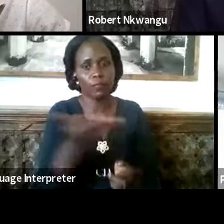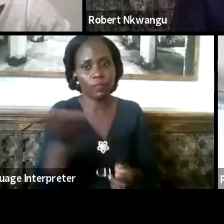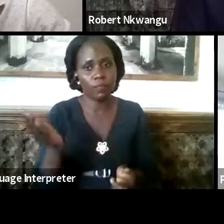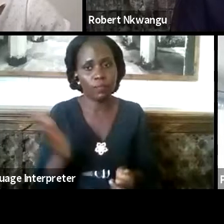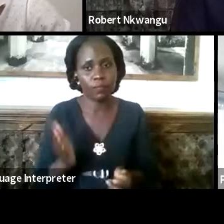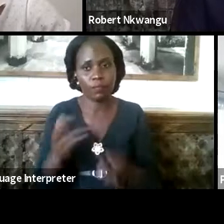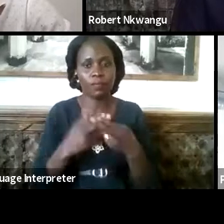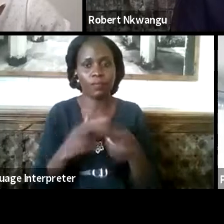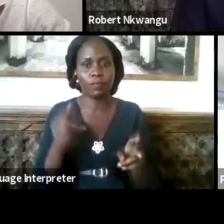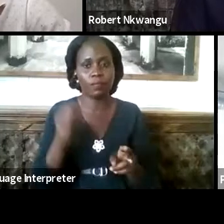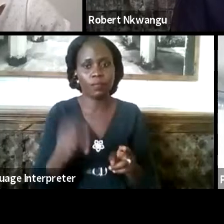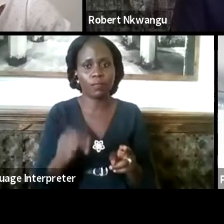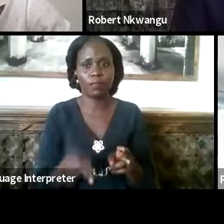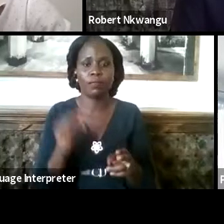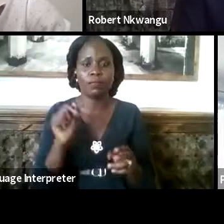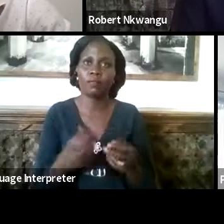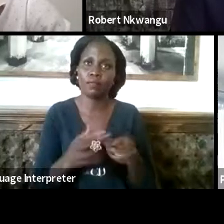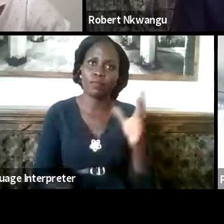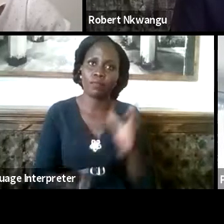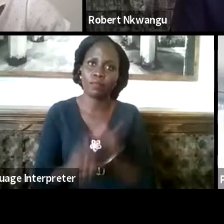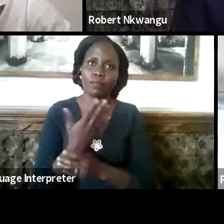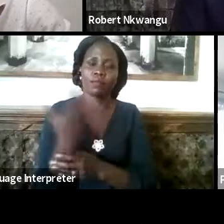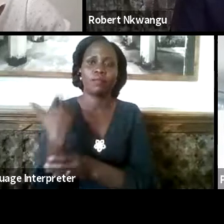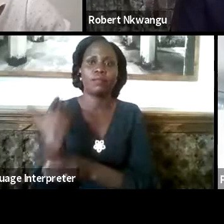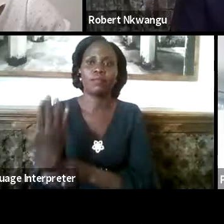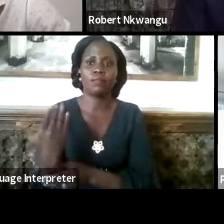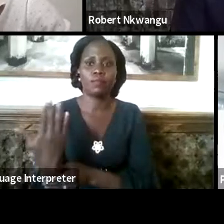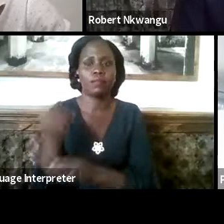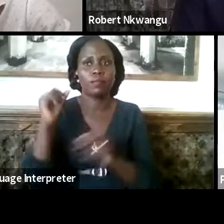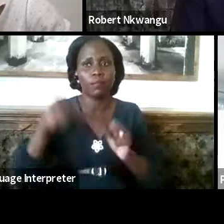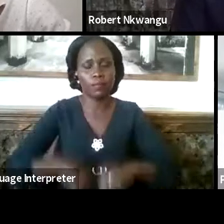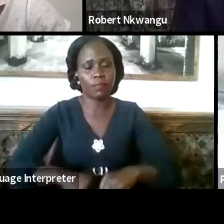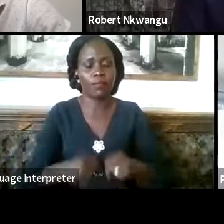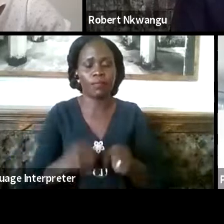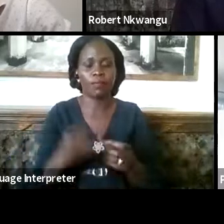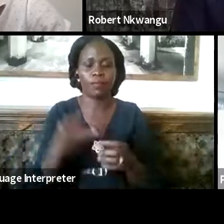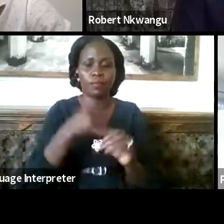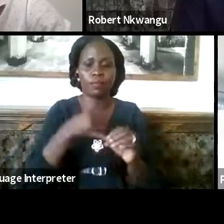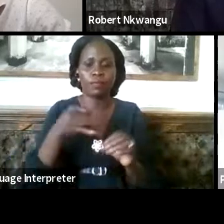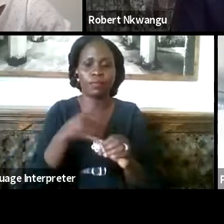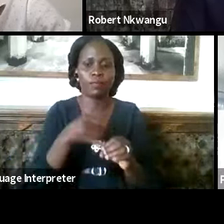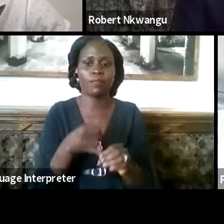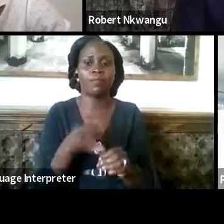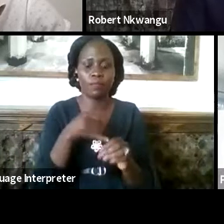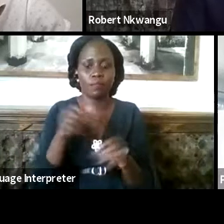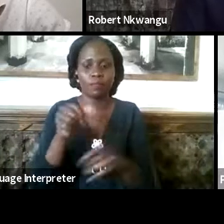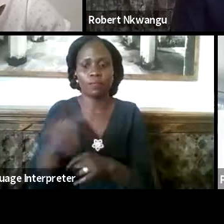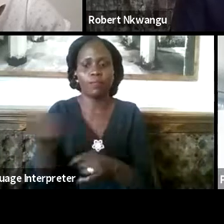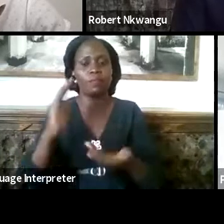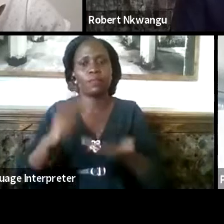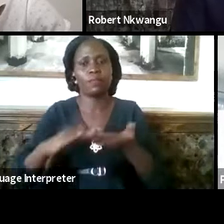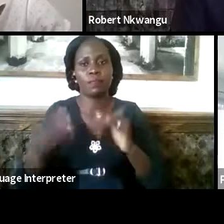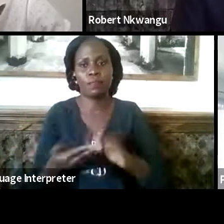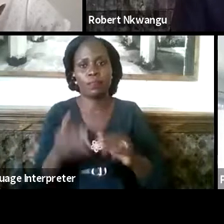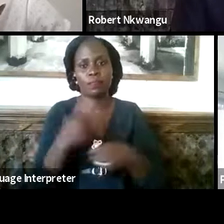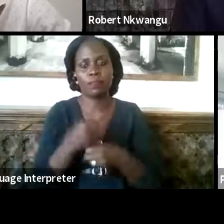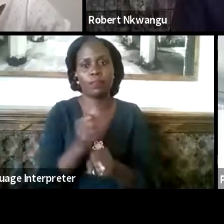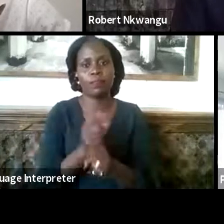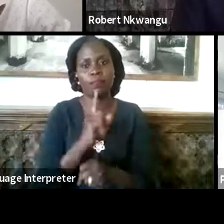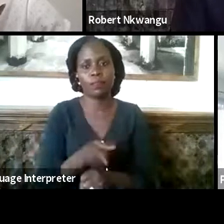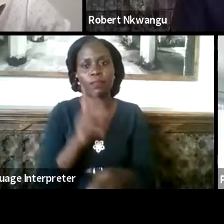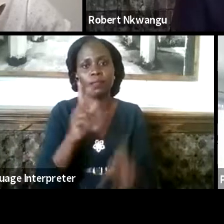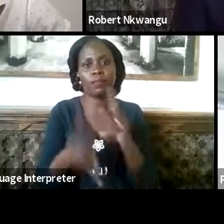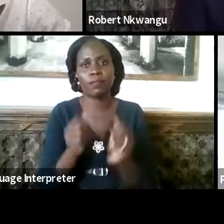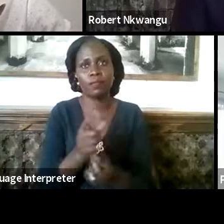up with a paper and be able to engage all the other partners and ensure that people with disabilities are not left